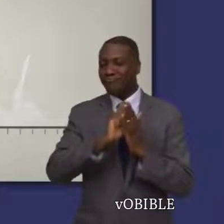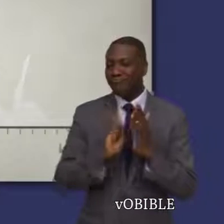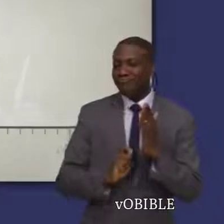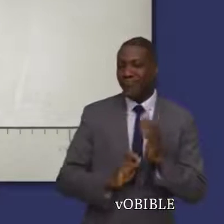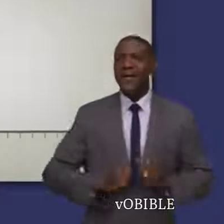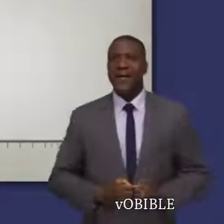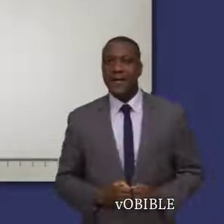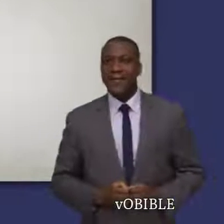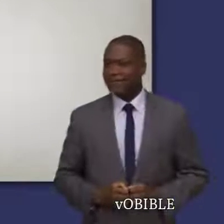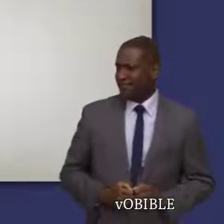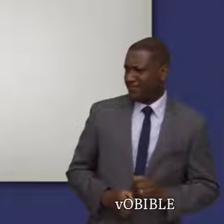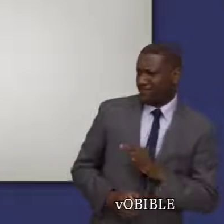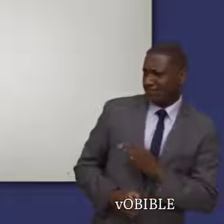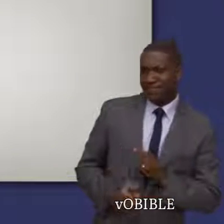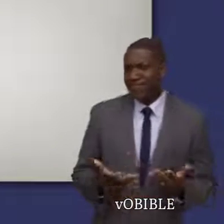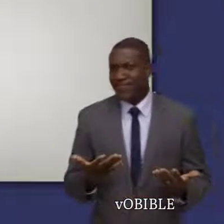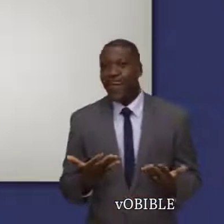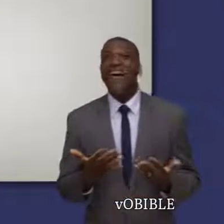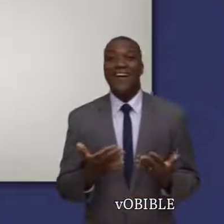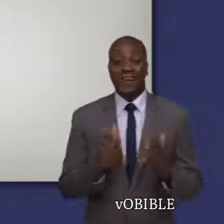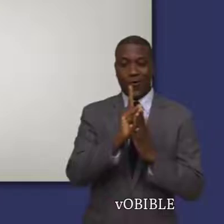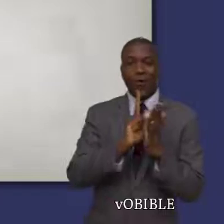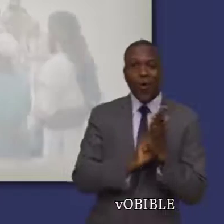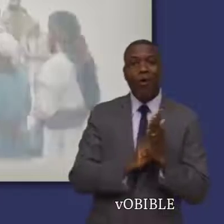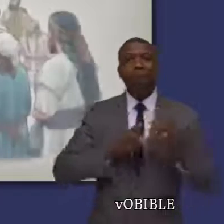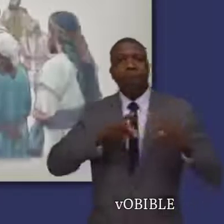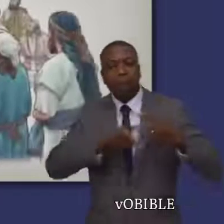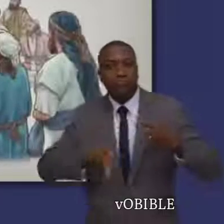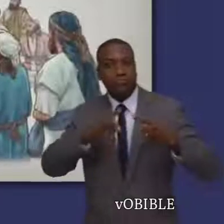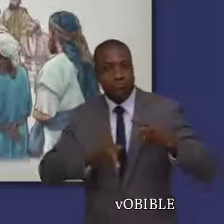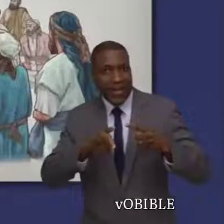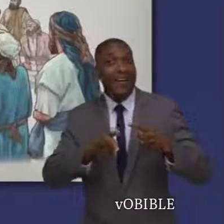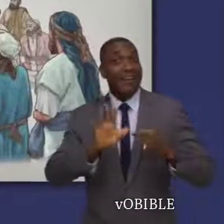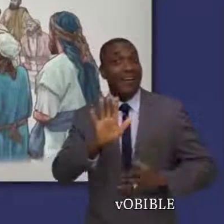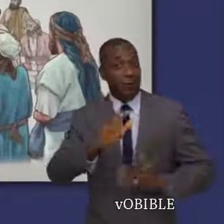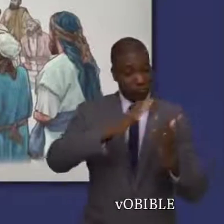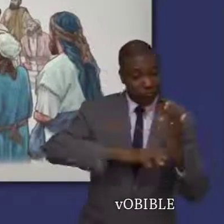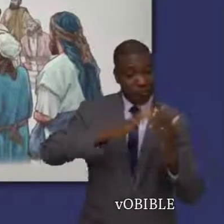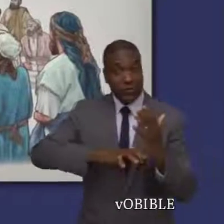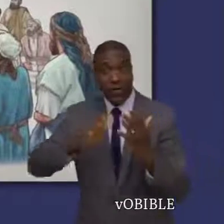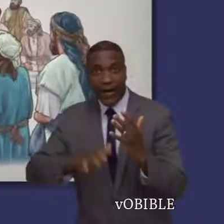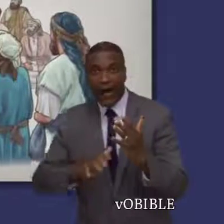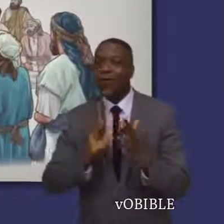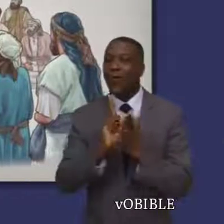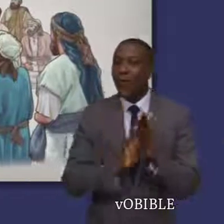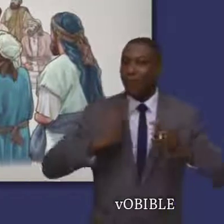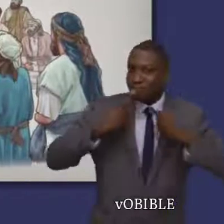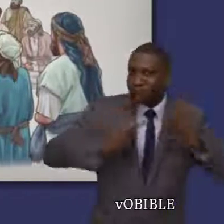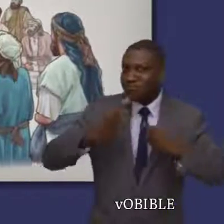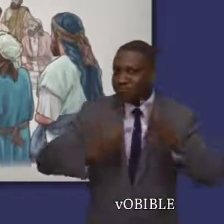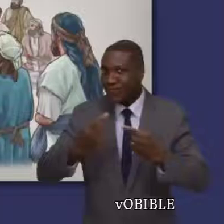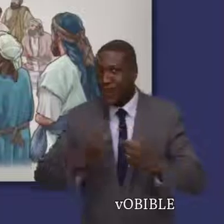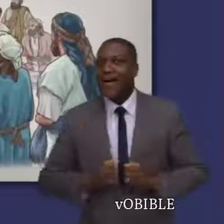the Promised Land. The name Deuteronomy means second law, or repetition of the law. However,